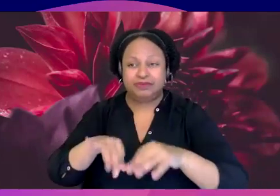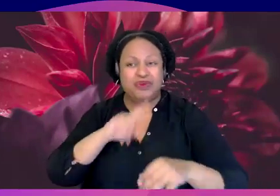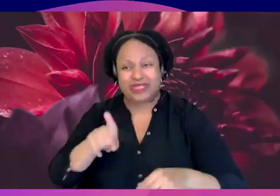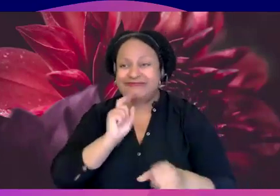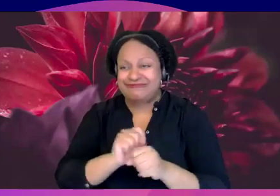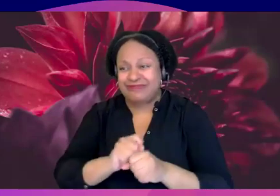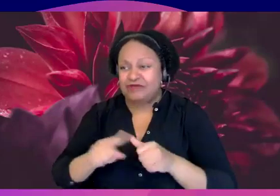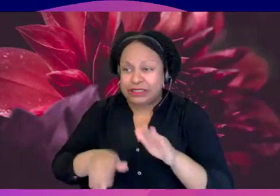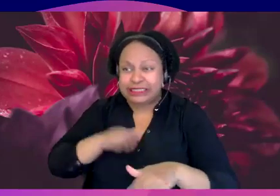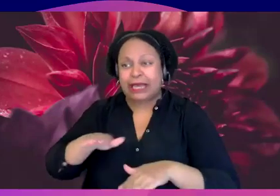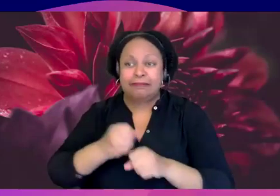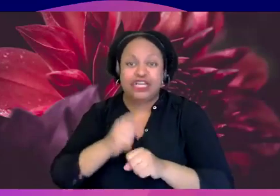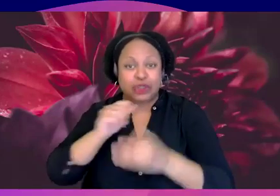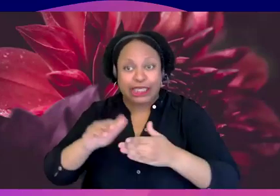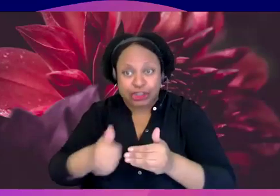truly the first step.